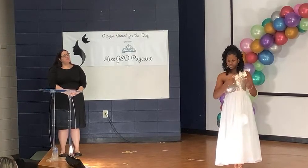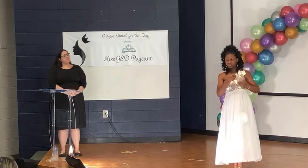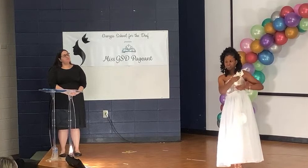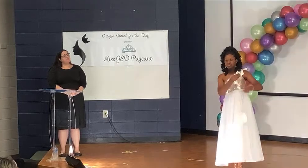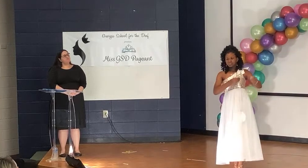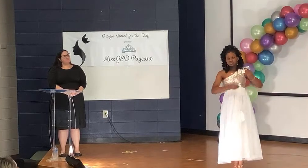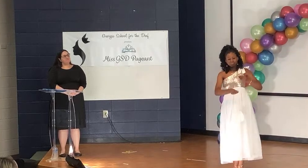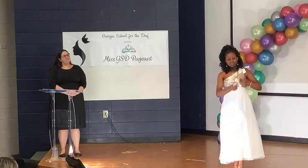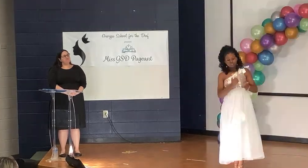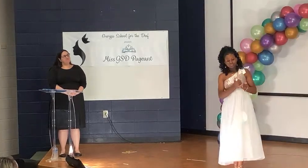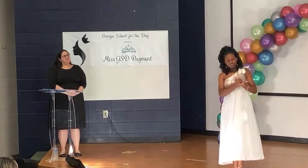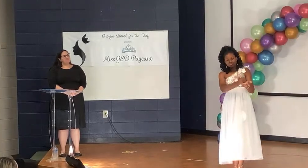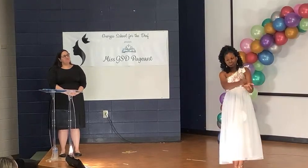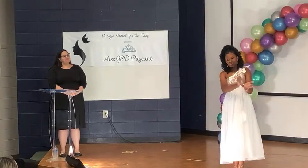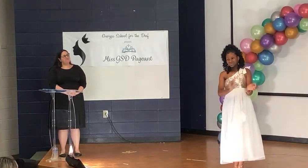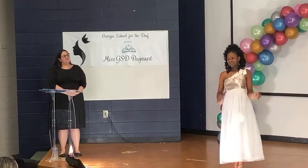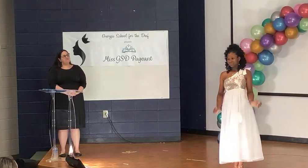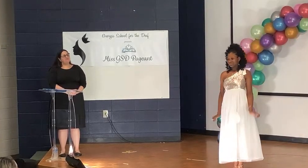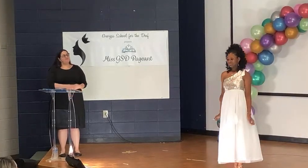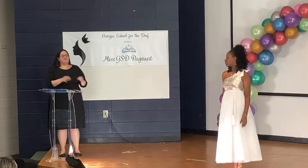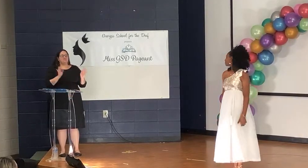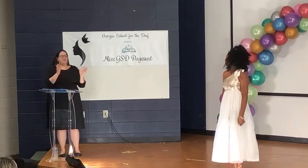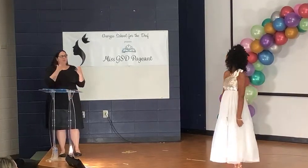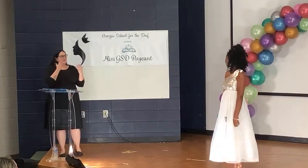So I would like to be able to give back as much as possible to help them.